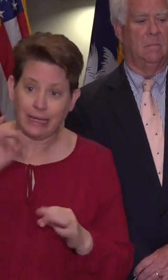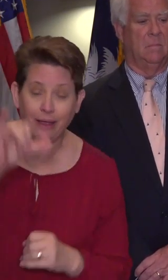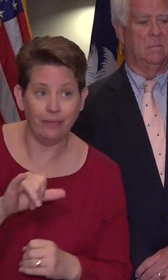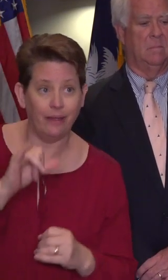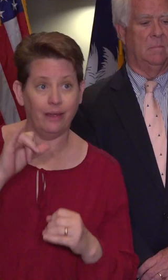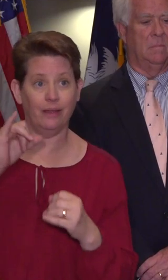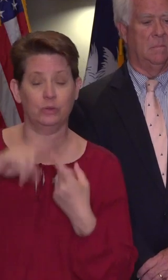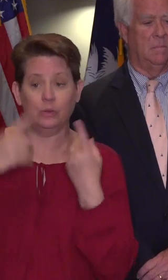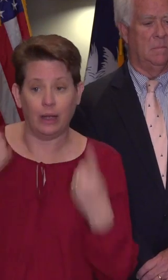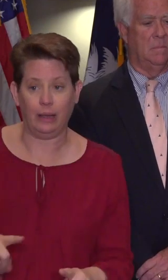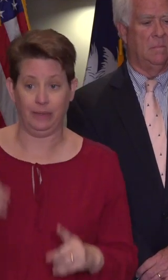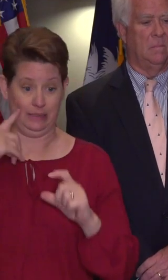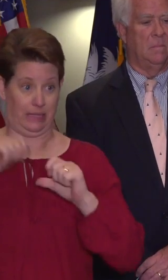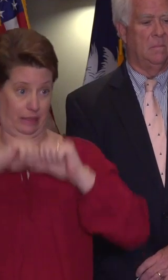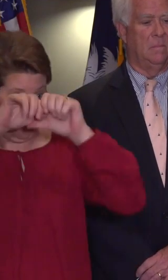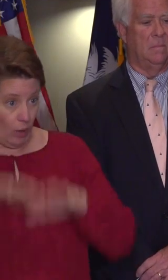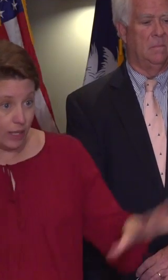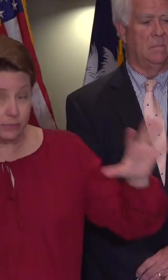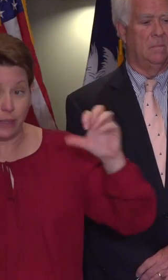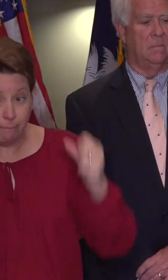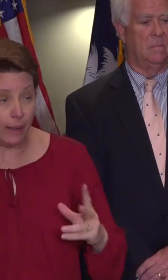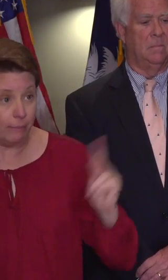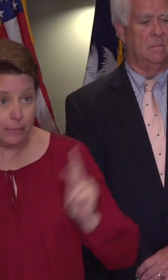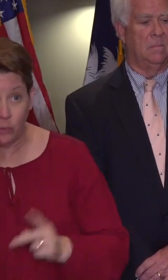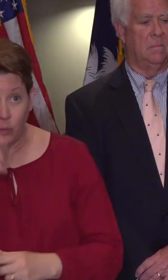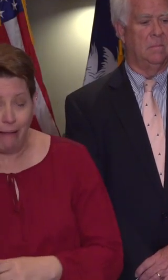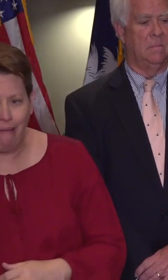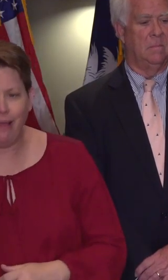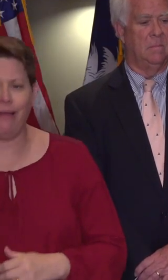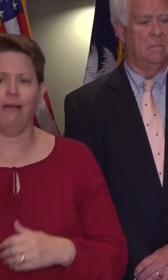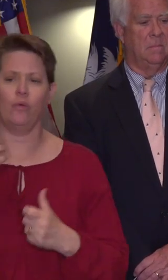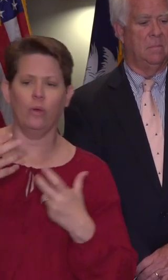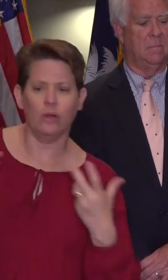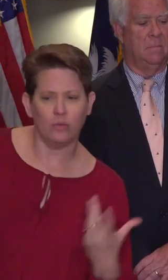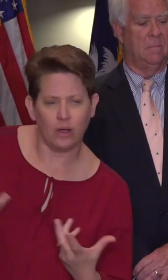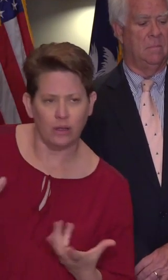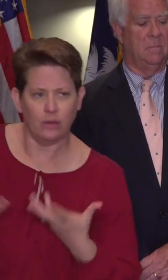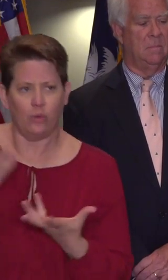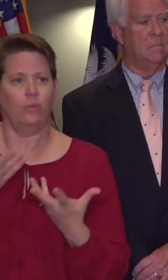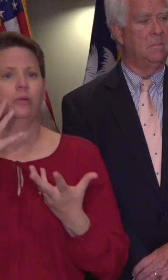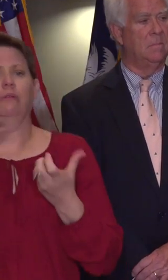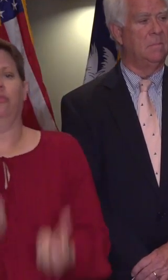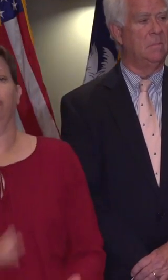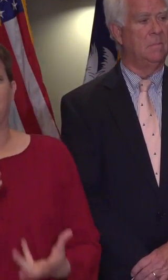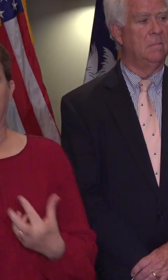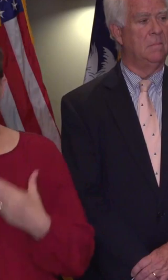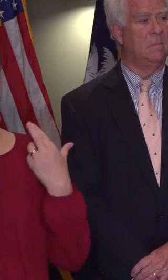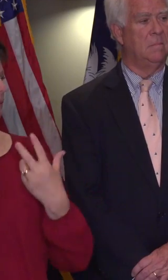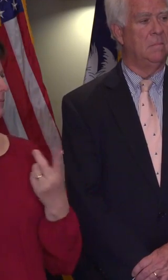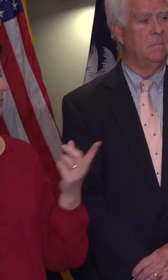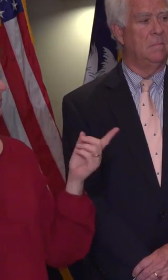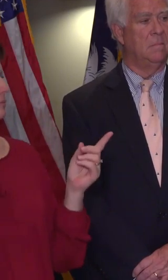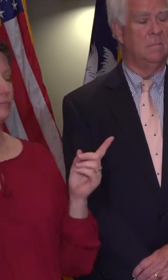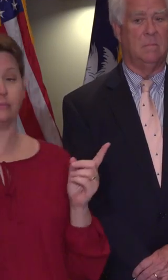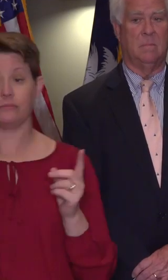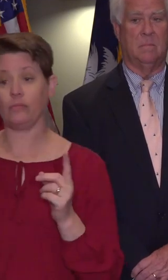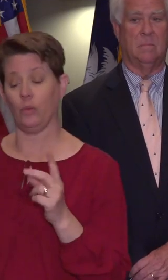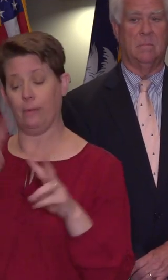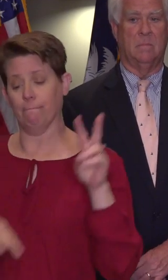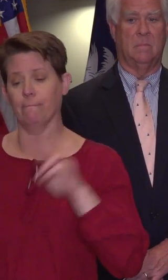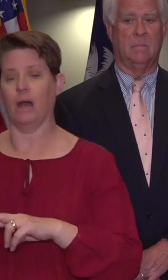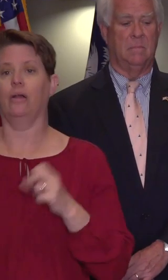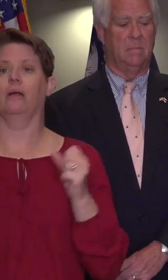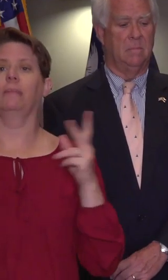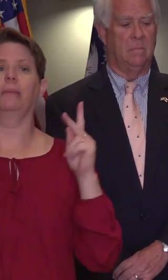widespread, it being widespread in the community that could cause something like that to close? We monitor absentee rates, but